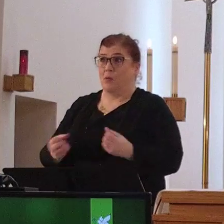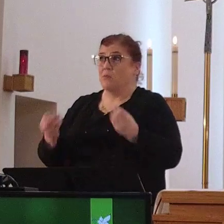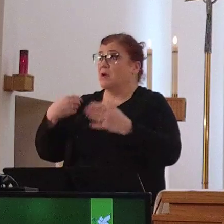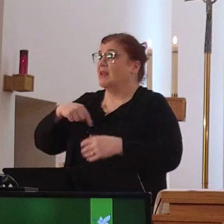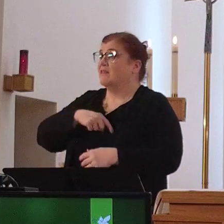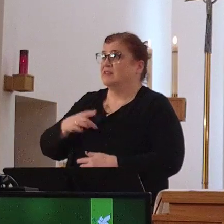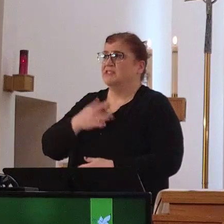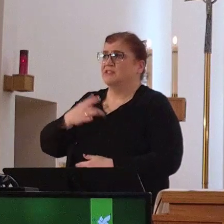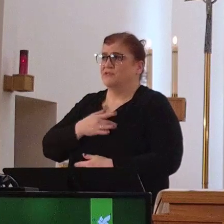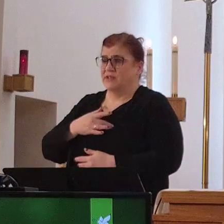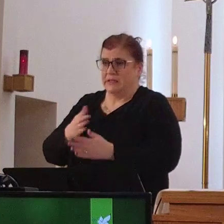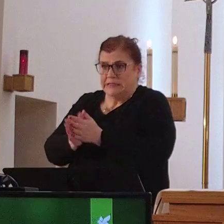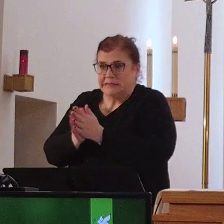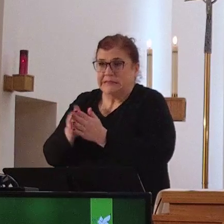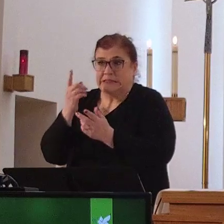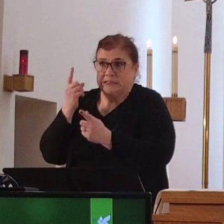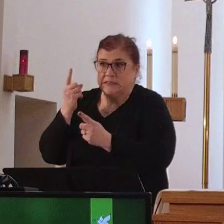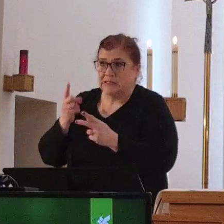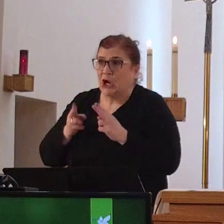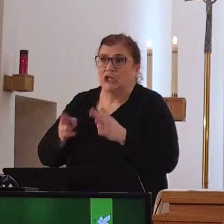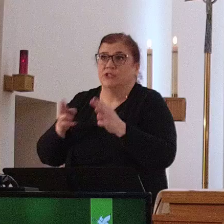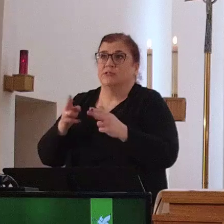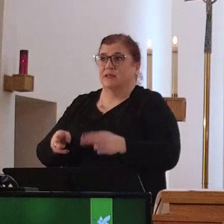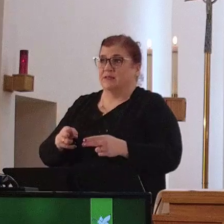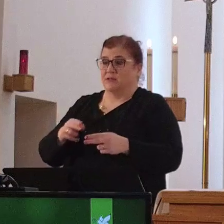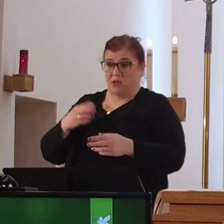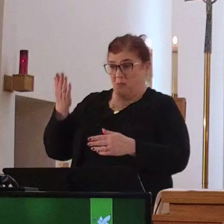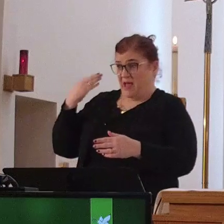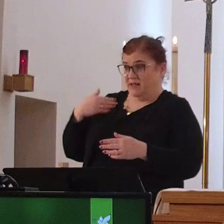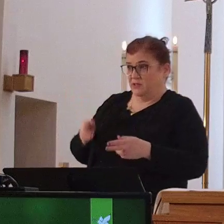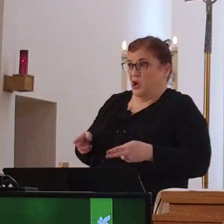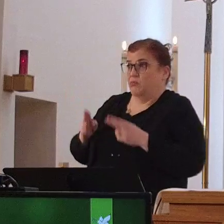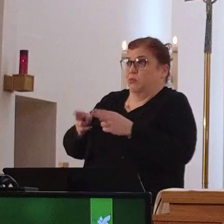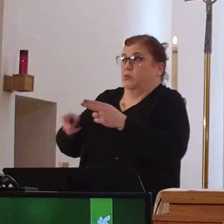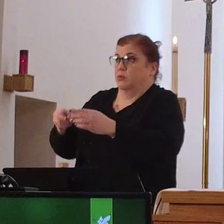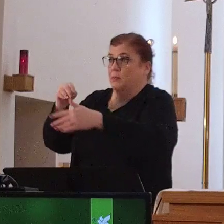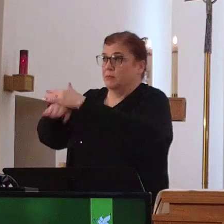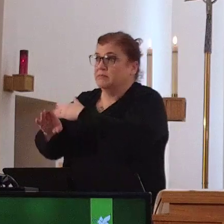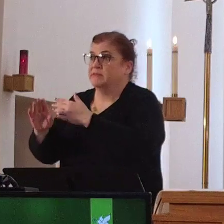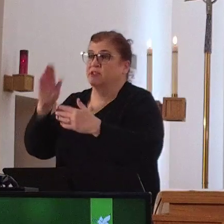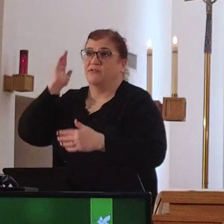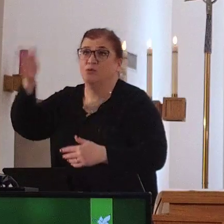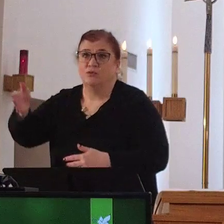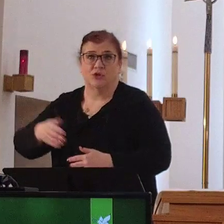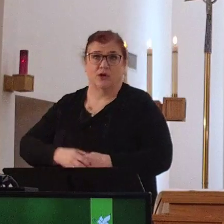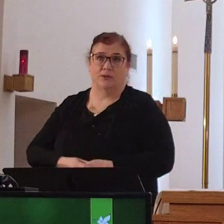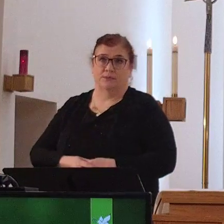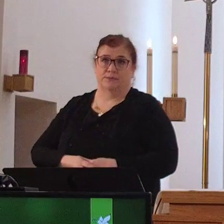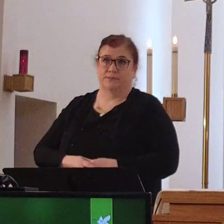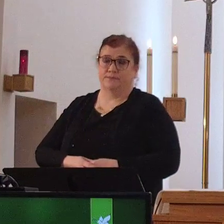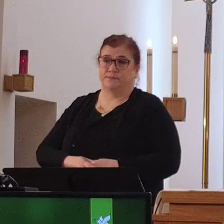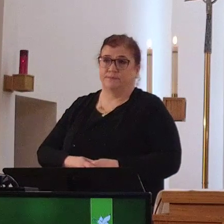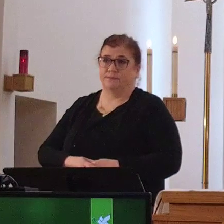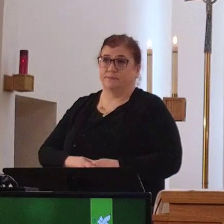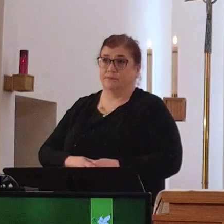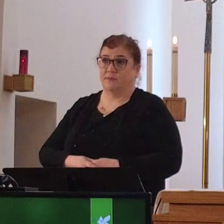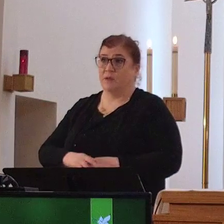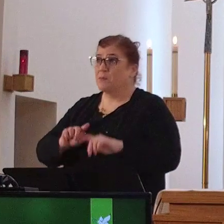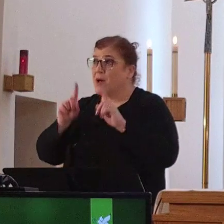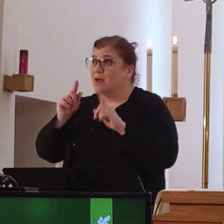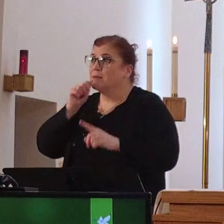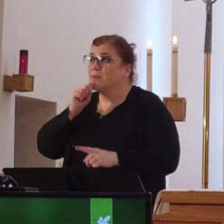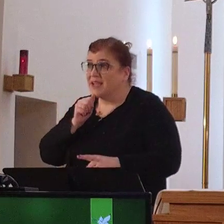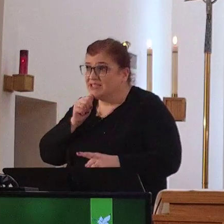of us feel an urgency to move out of what was past and into some future. But